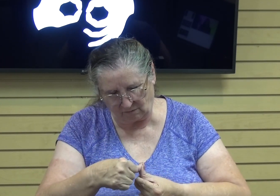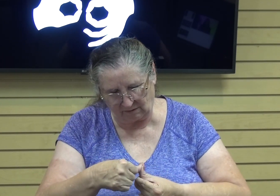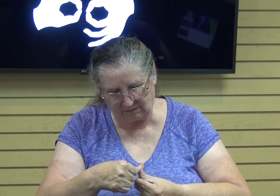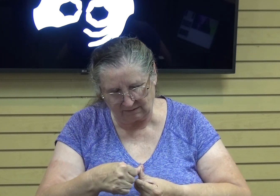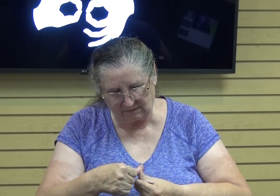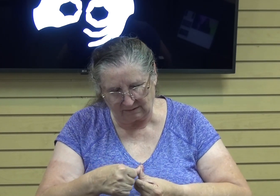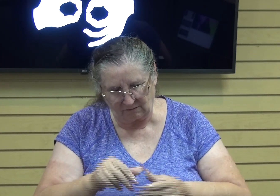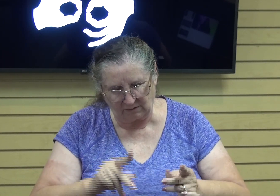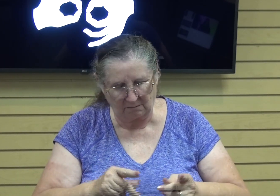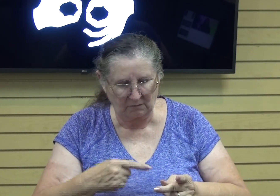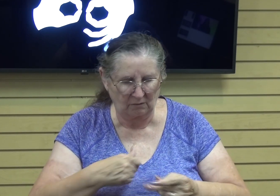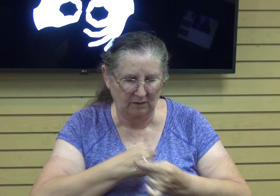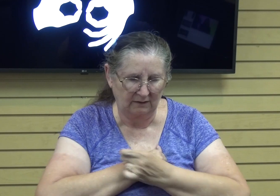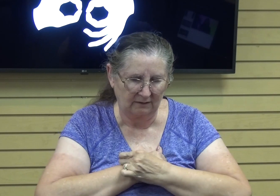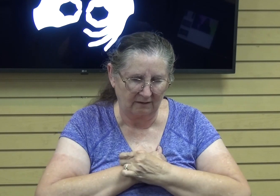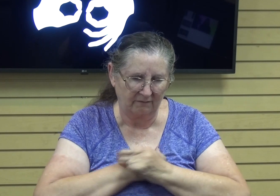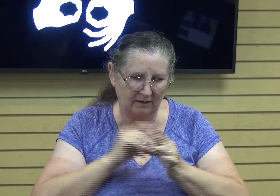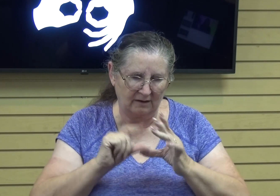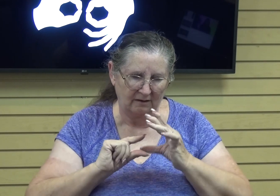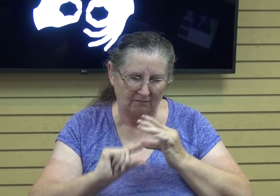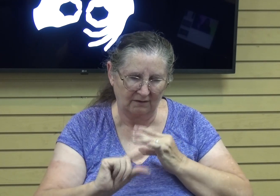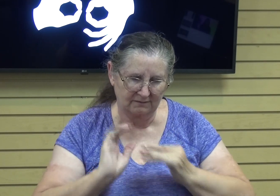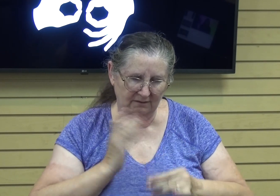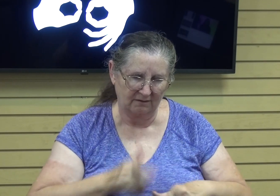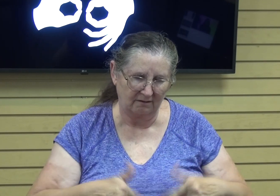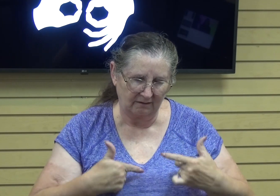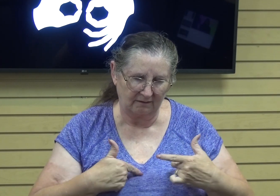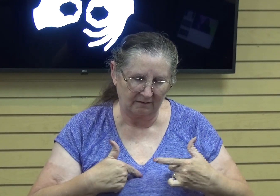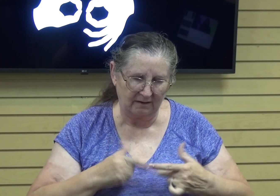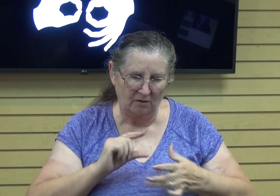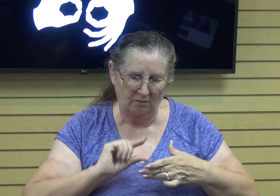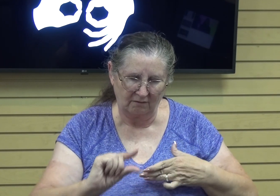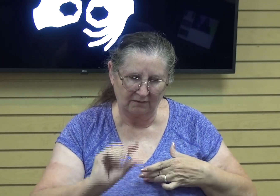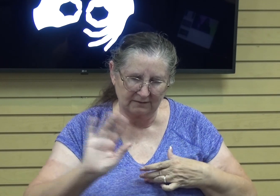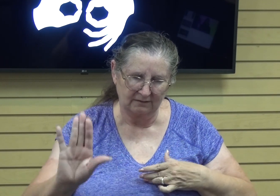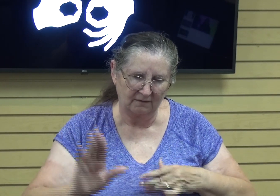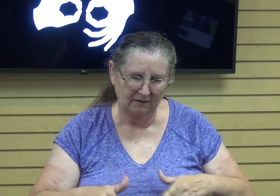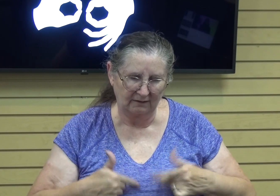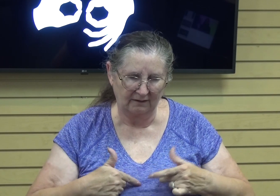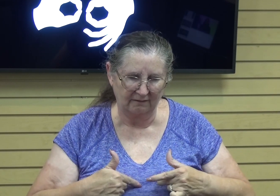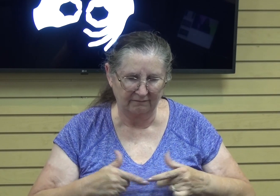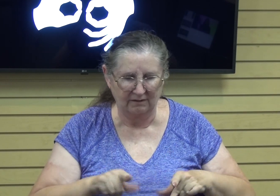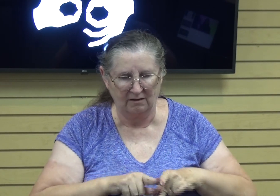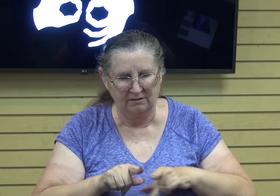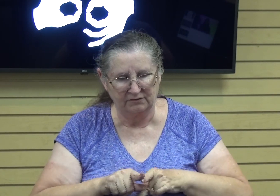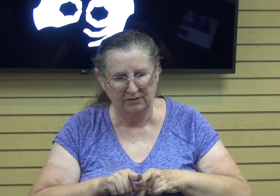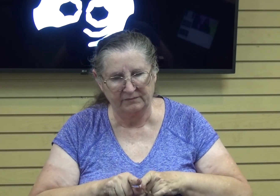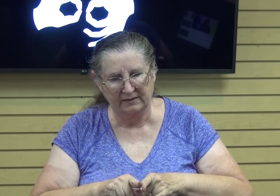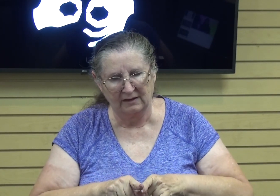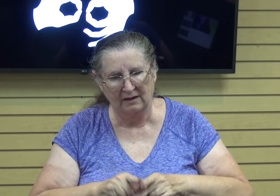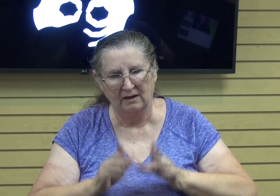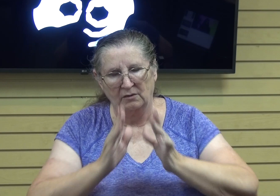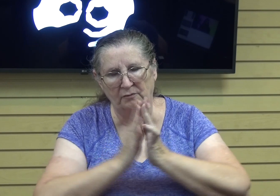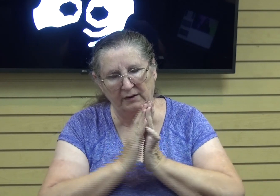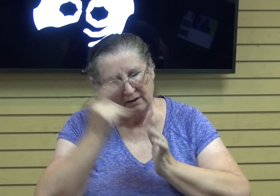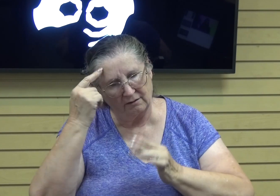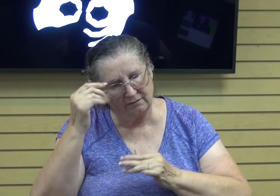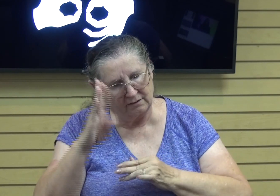have invested in us, in our lives, and we are invested in them. So, Lord, I just pray for the Baylors as you see them go, for you